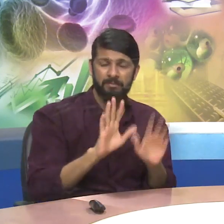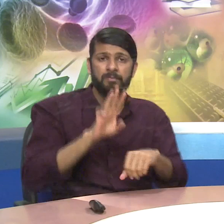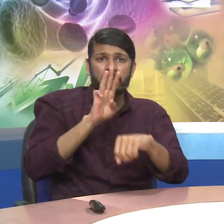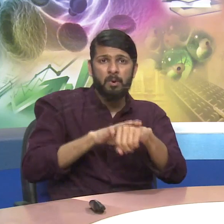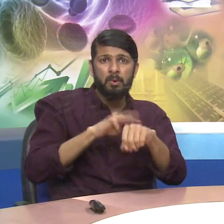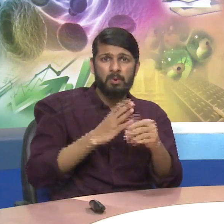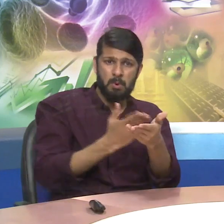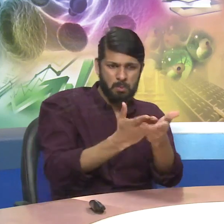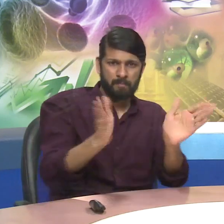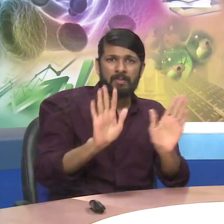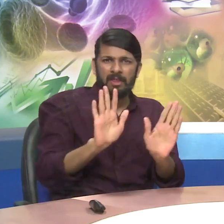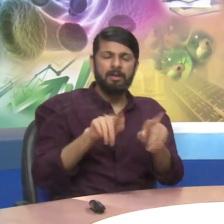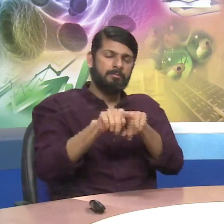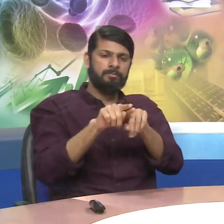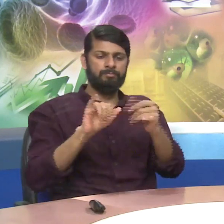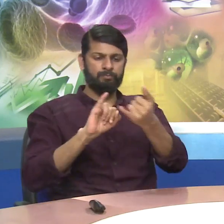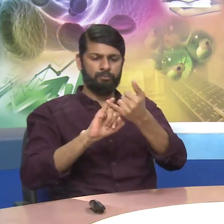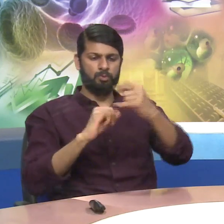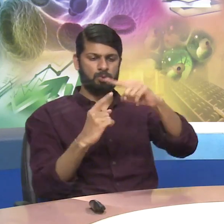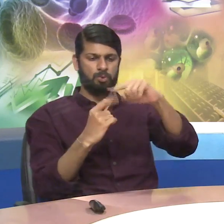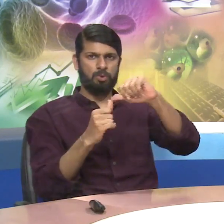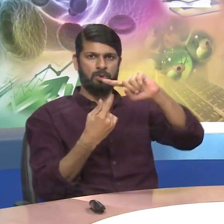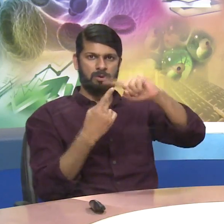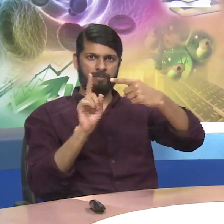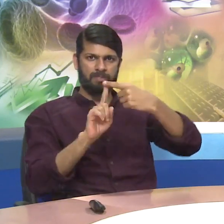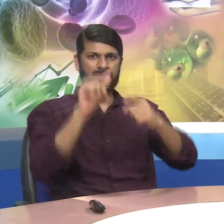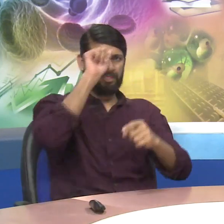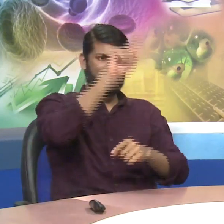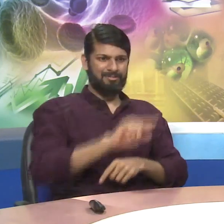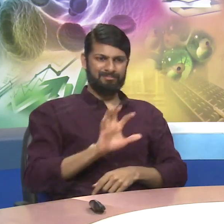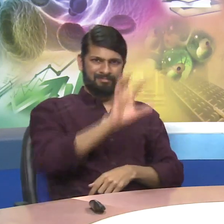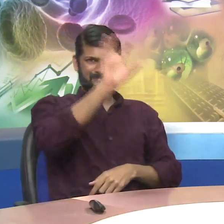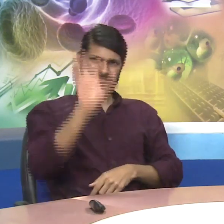there were members nominated by the